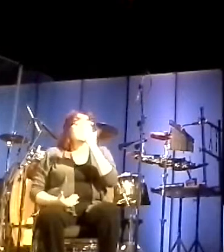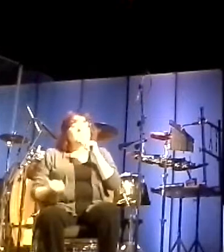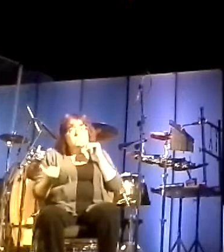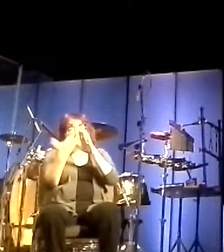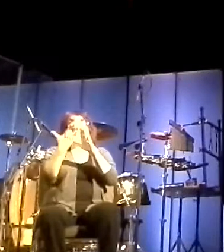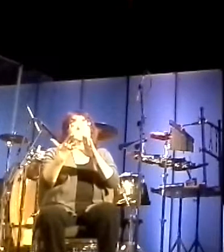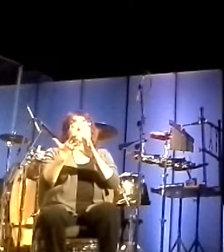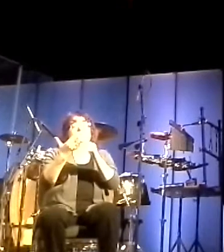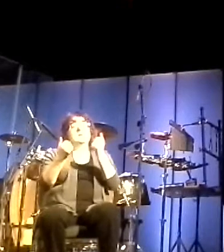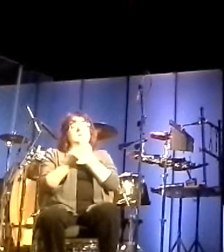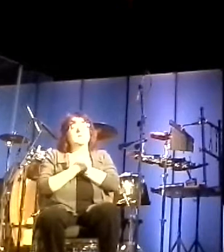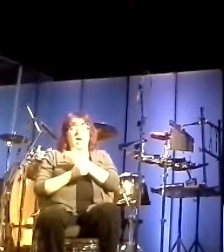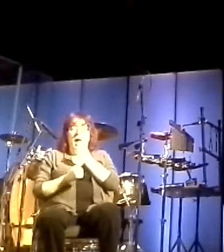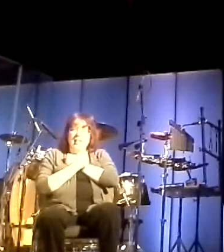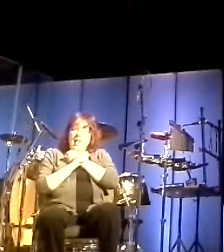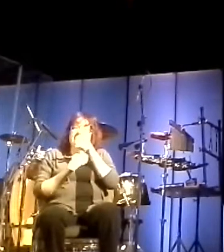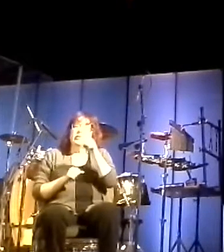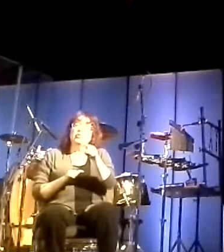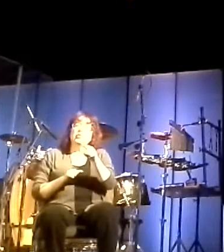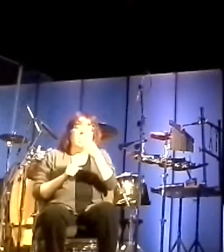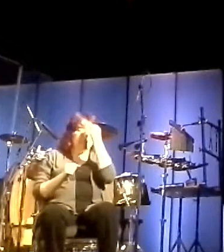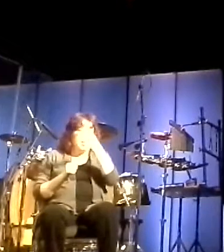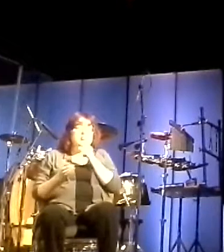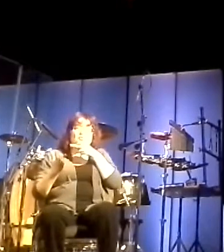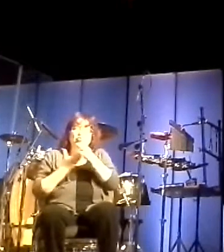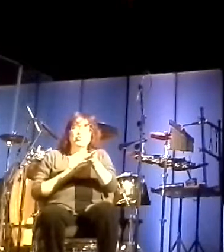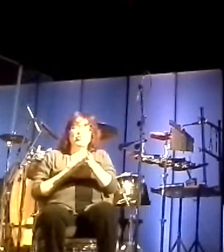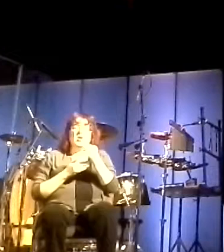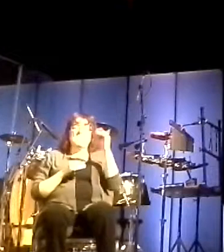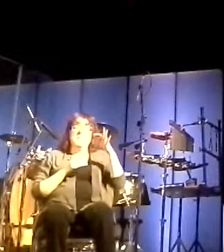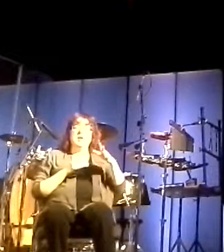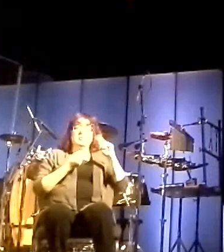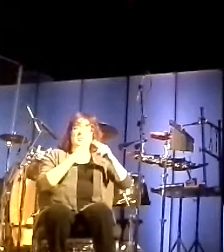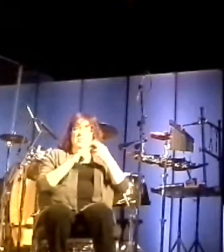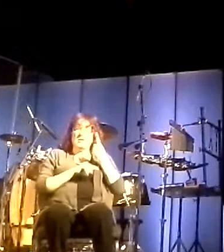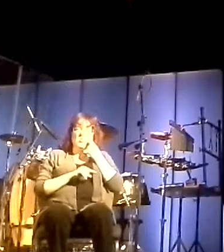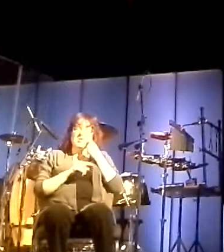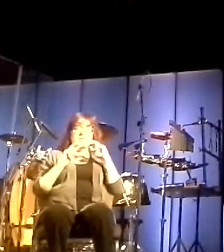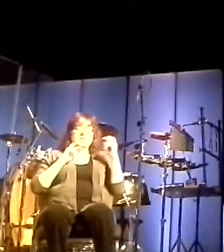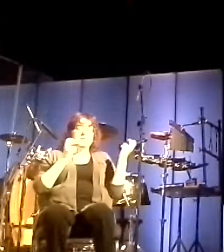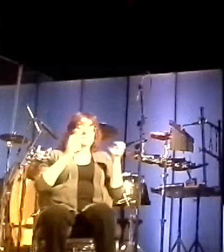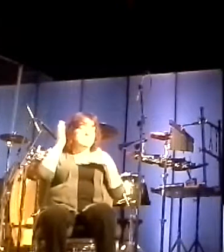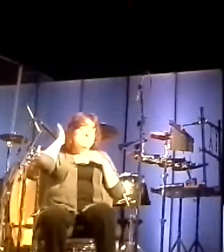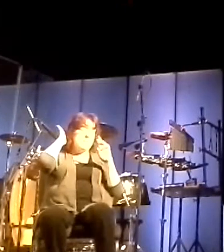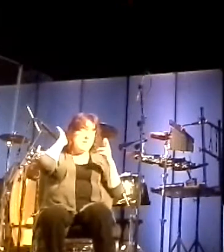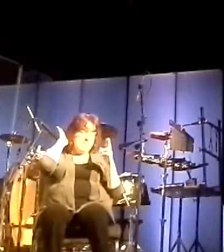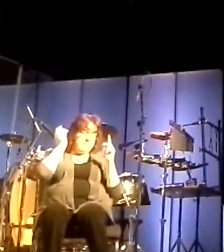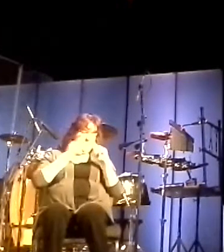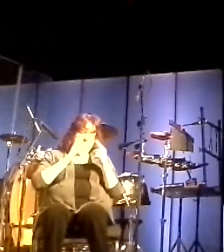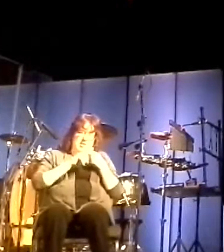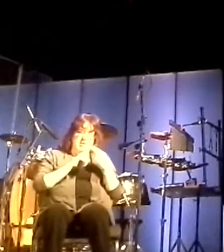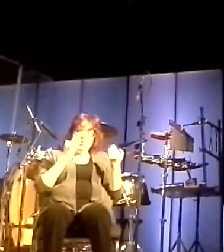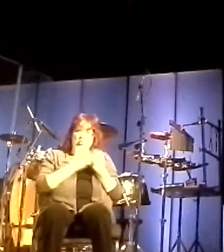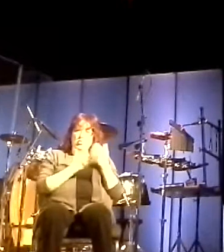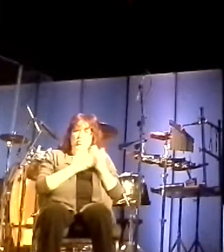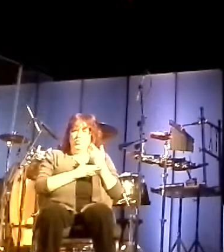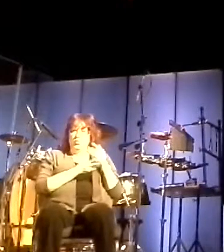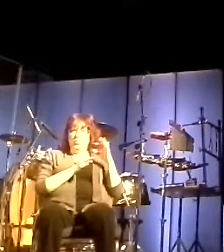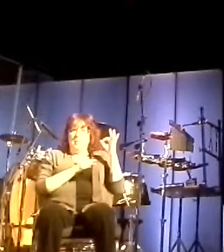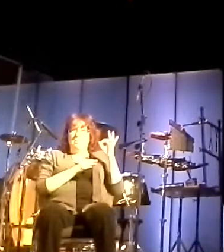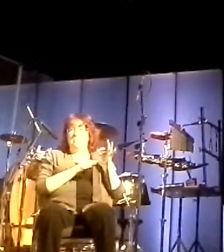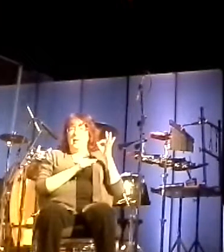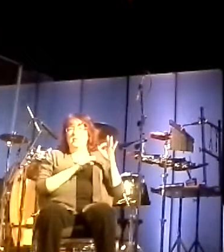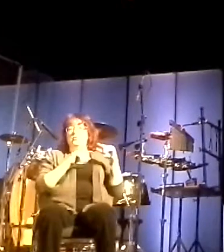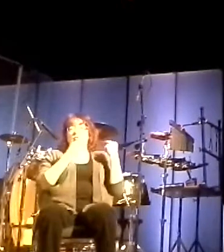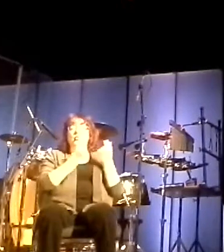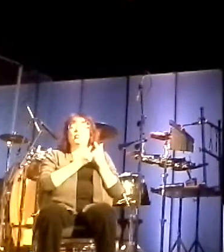me in the eyes and love Jesus and say, I love you, and I'm going to tell you the truth. I was sitting with some pastor friends the other day, And one of my buddies, one of our new pit groups, Pastor Incumbent